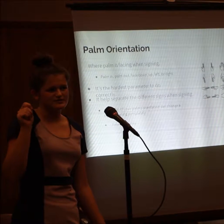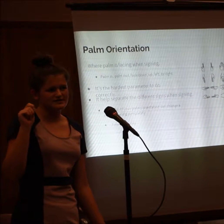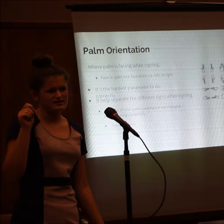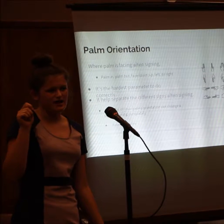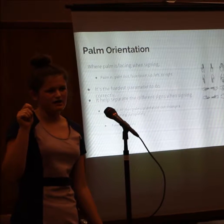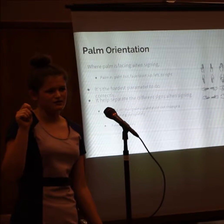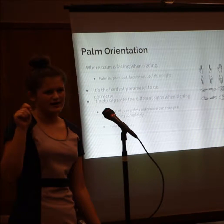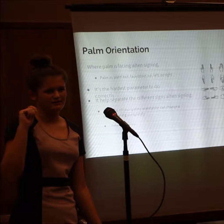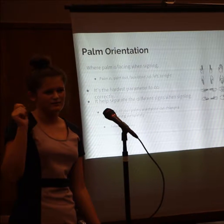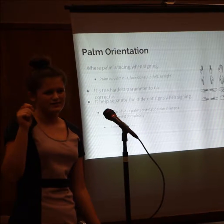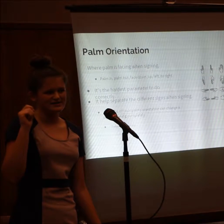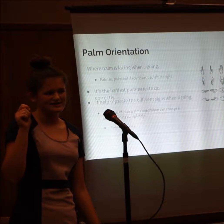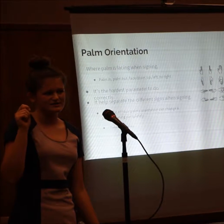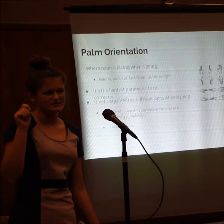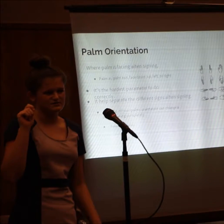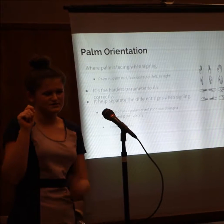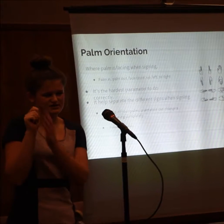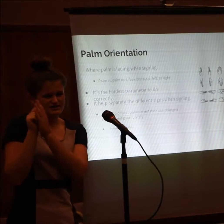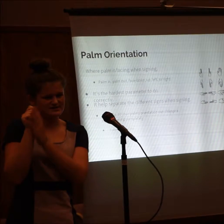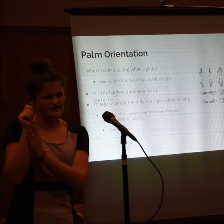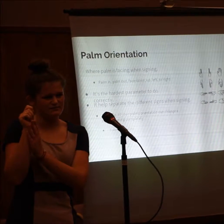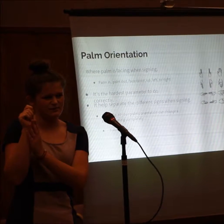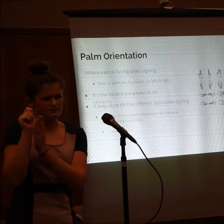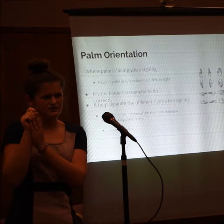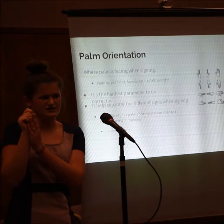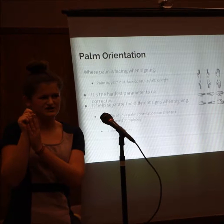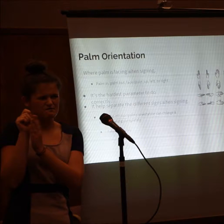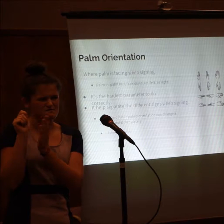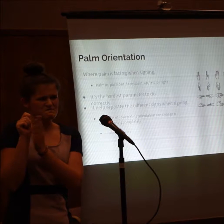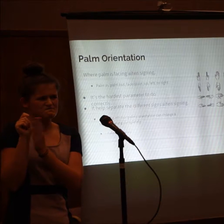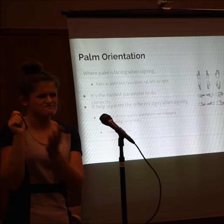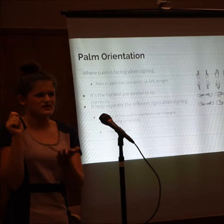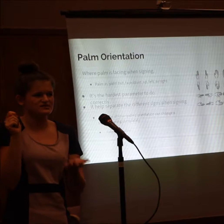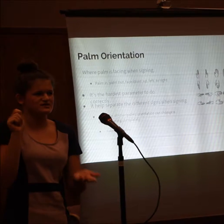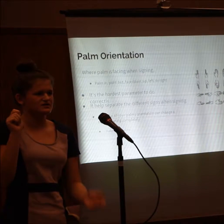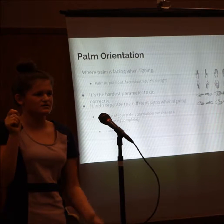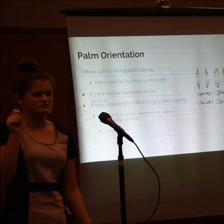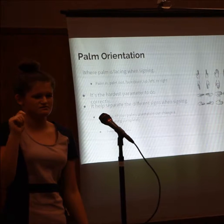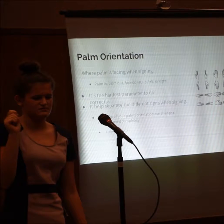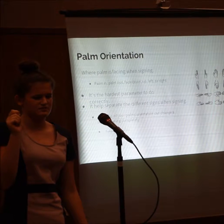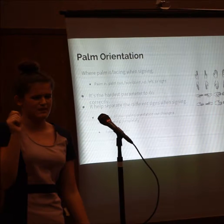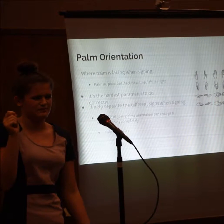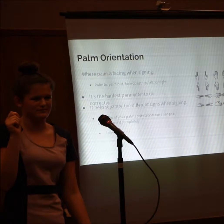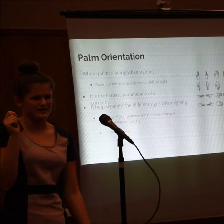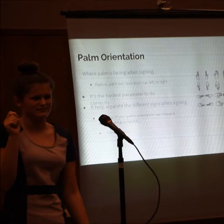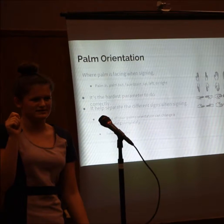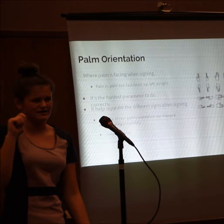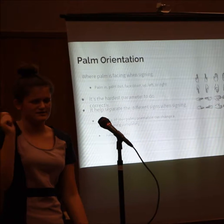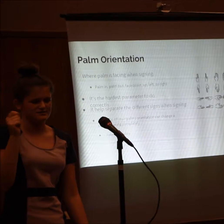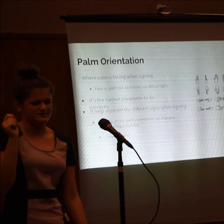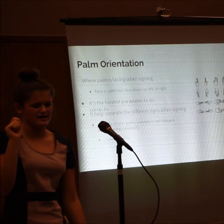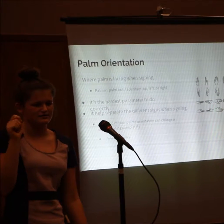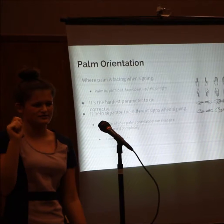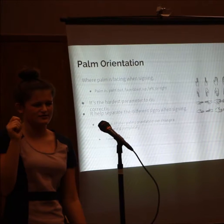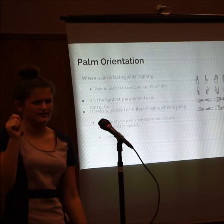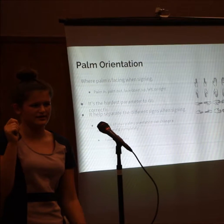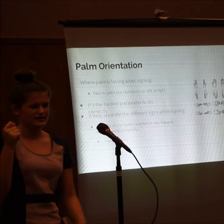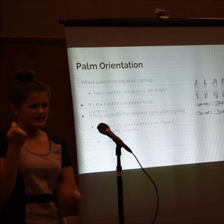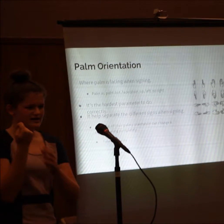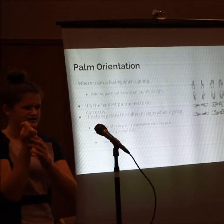do the correct movement and still switch it to the same palm orientation, it's still, you probably wouldn't be able to get it Tuesday, toilet.